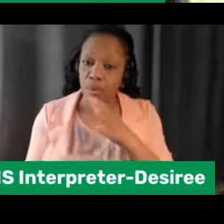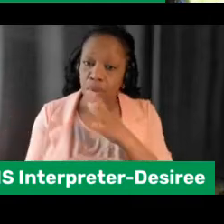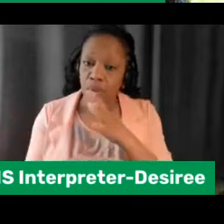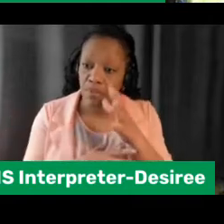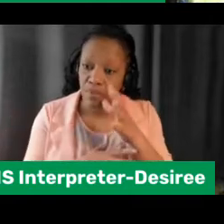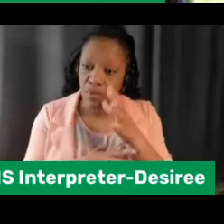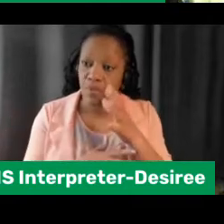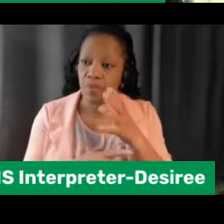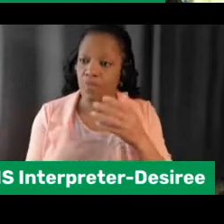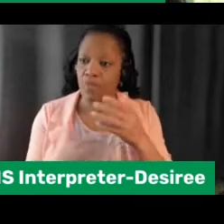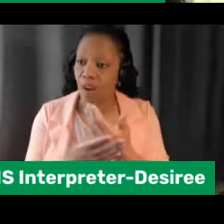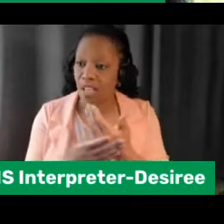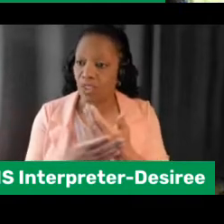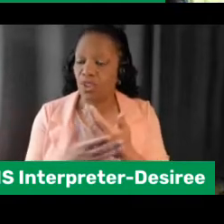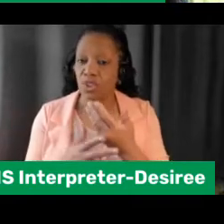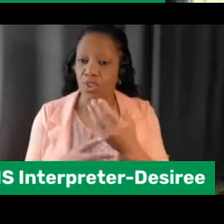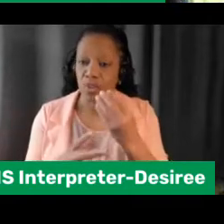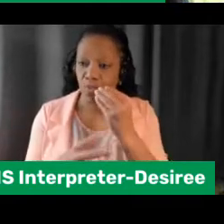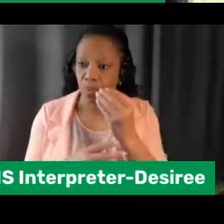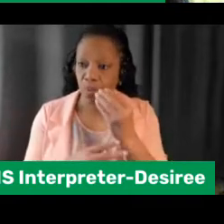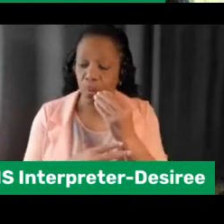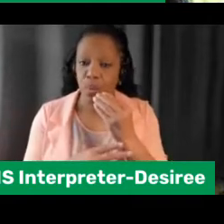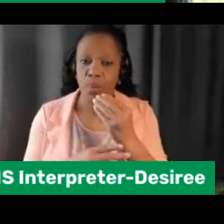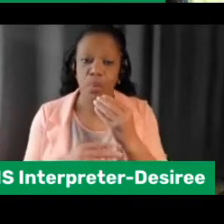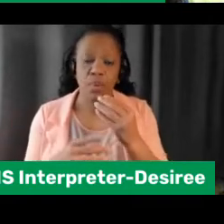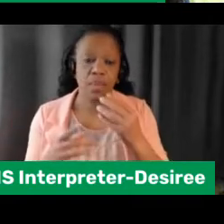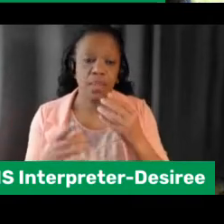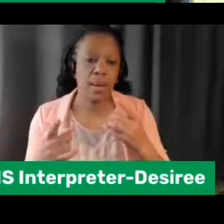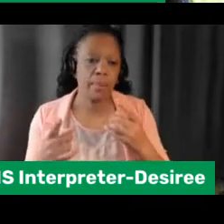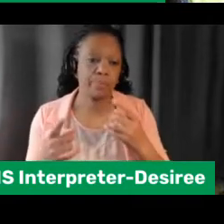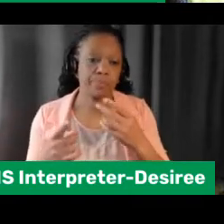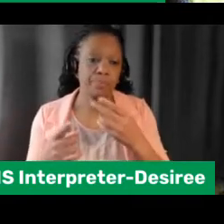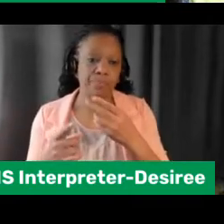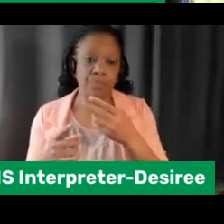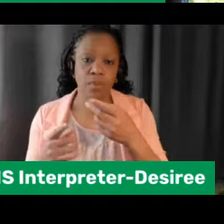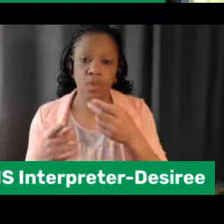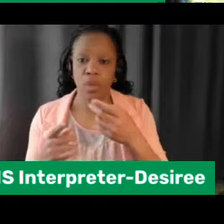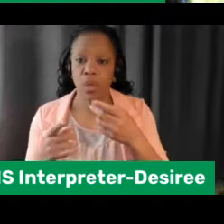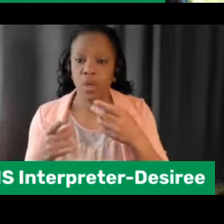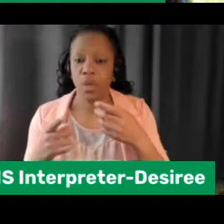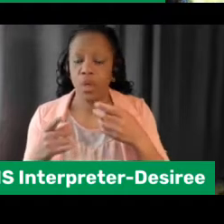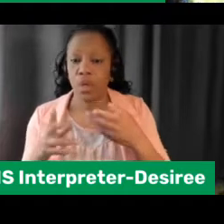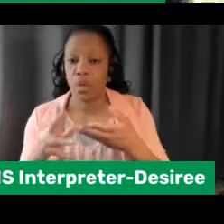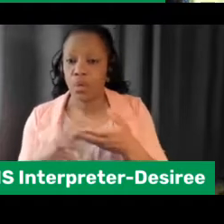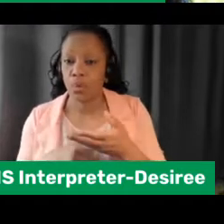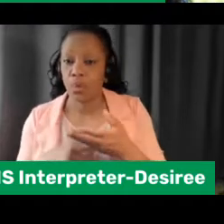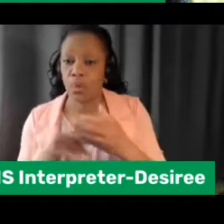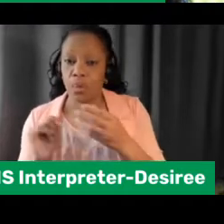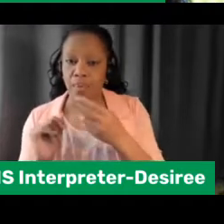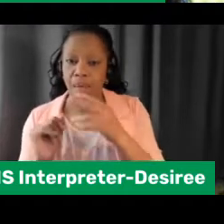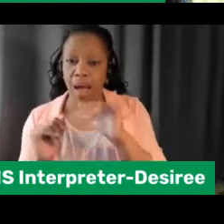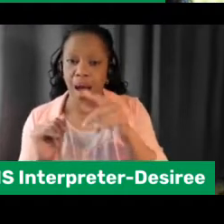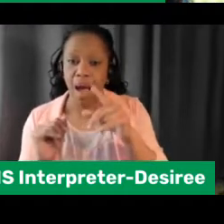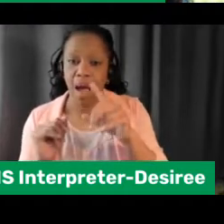a hybrid worker and community consumer cooperative that they start up there on the